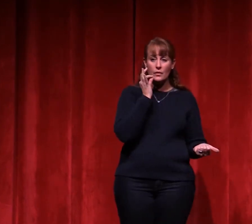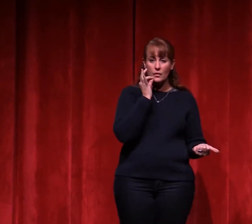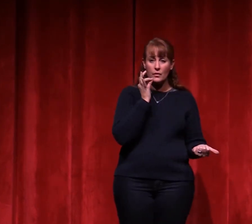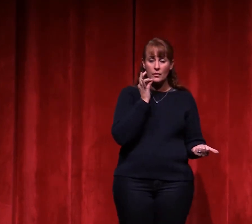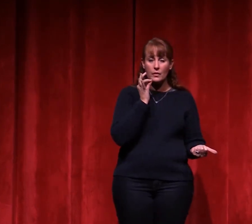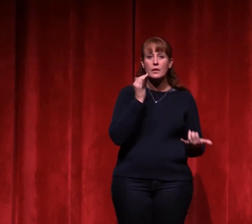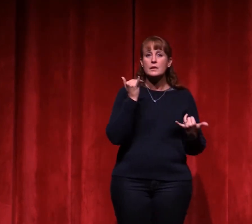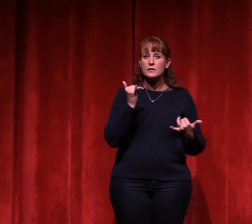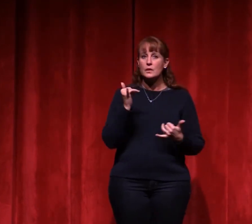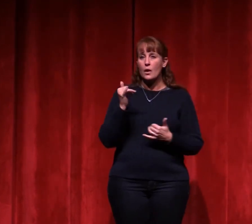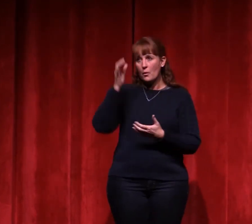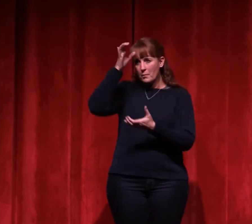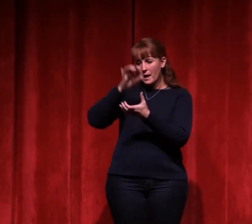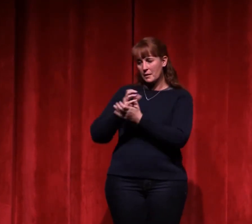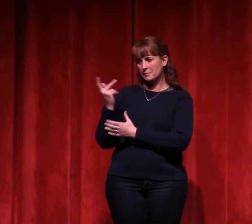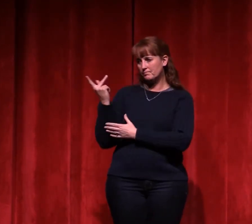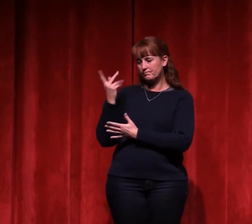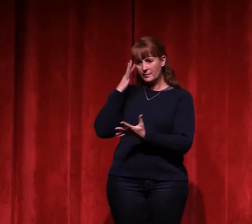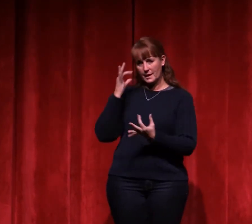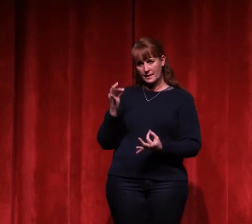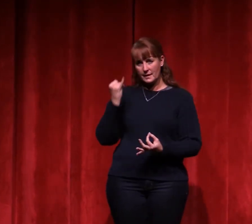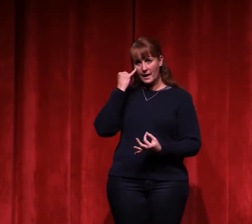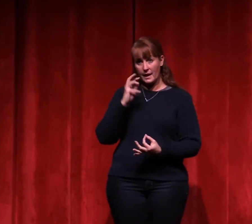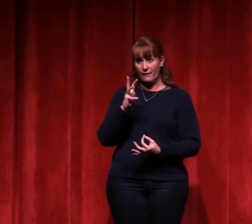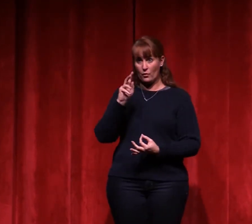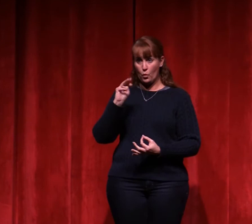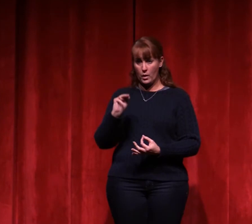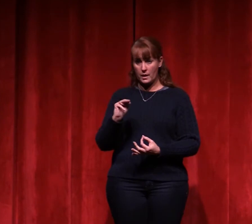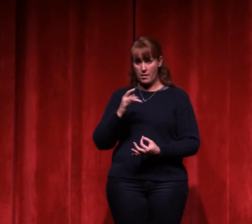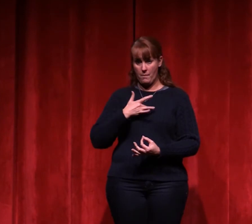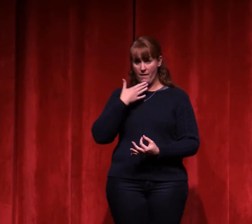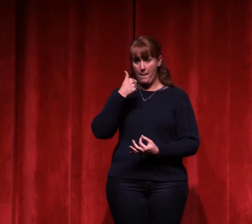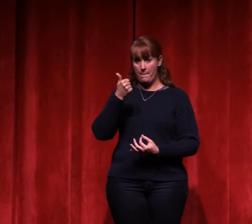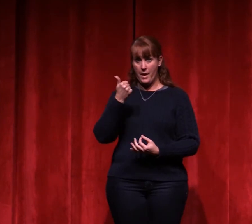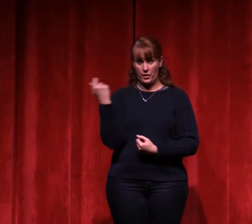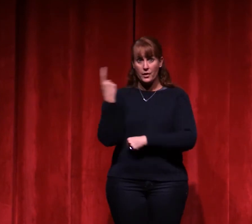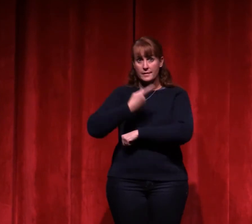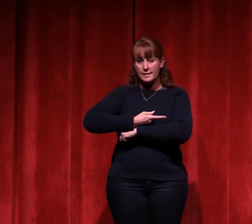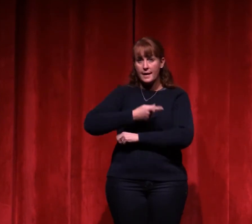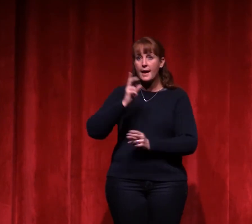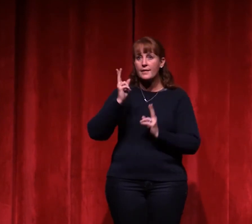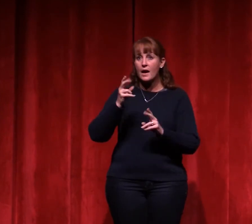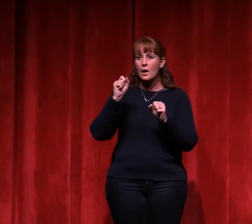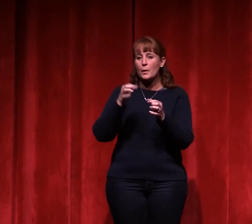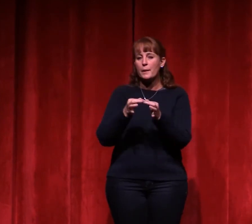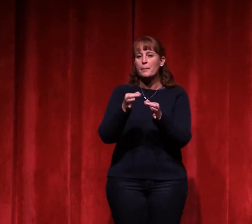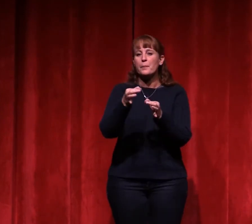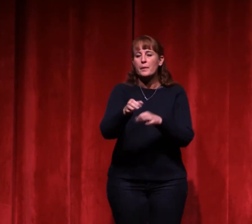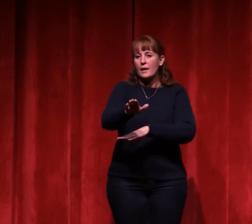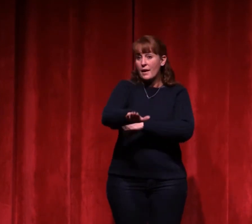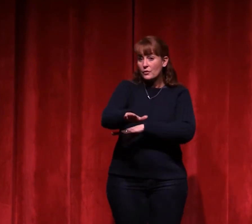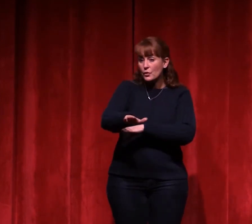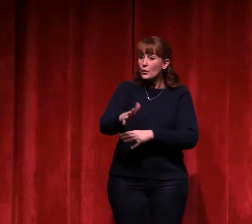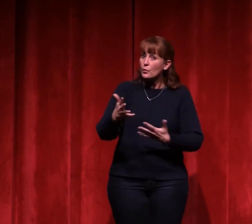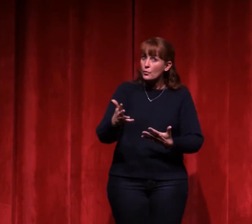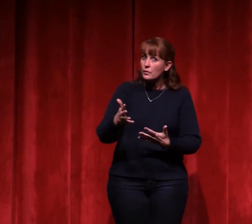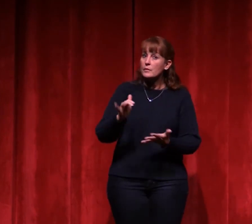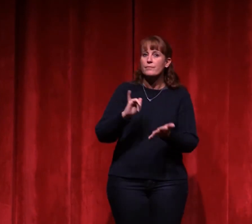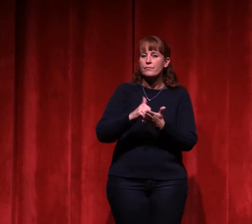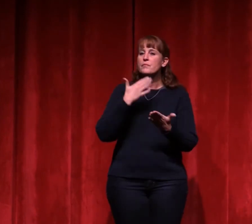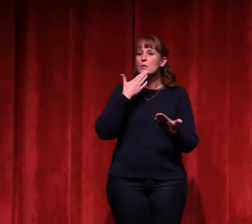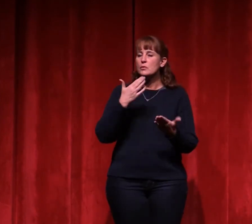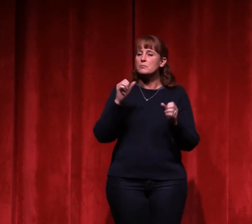So Spencer and I decided if William was doing better during the day, and the hunt could be postponed until the afternoon, that was a